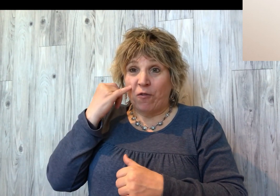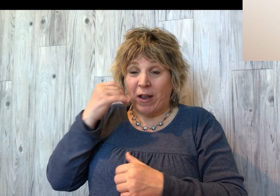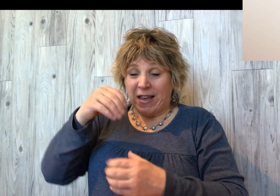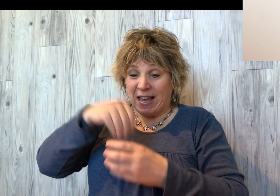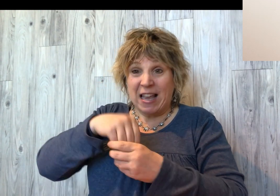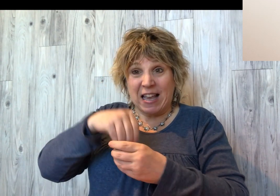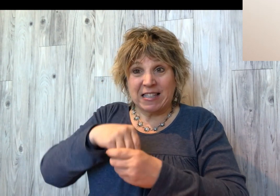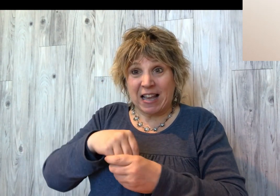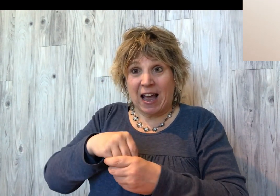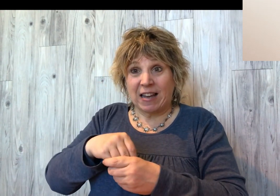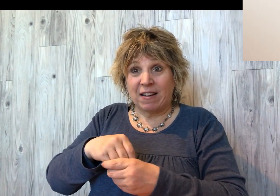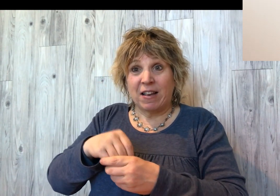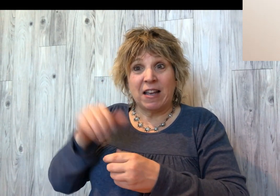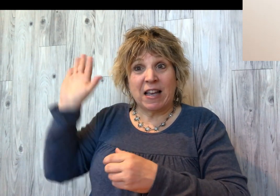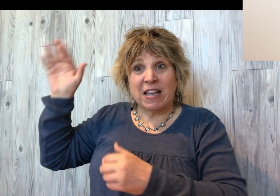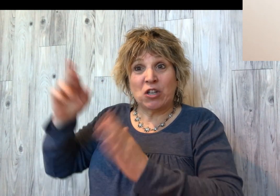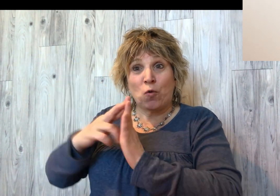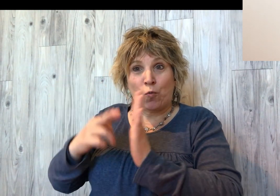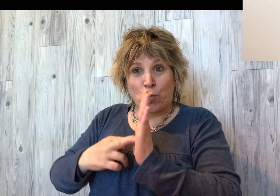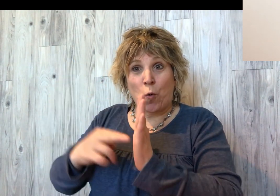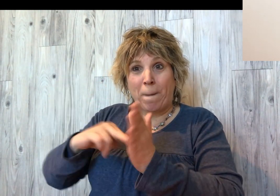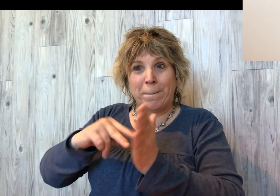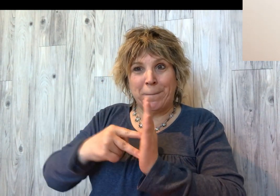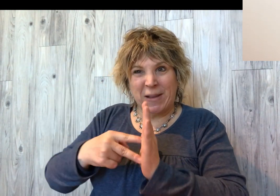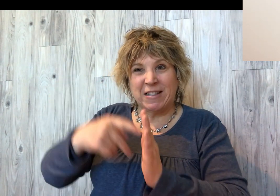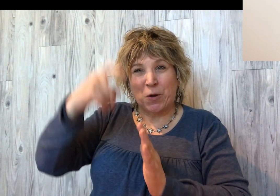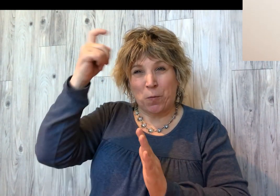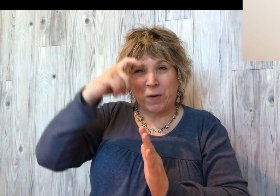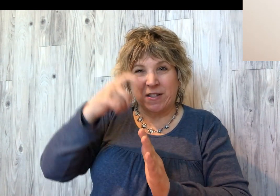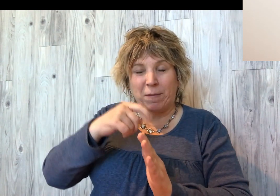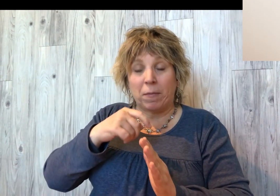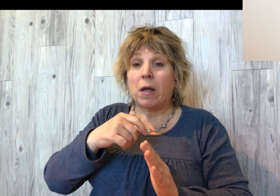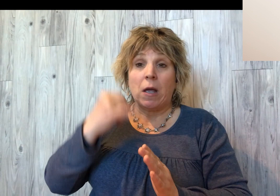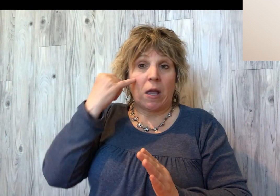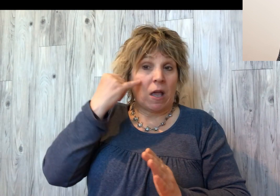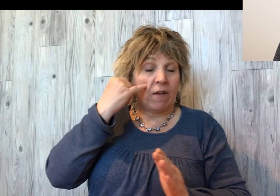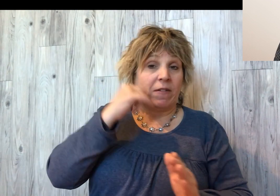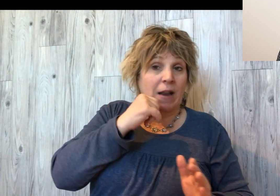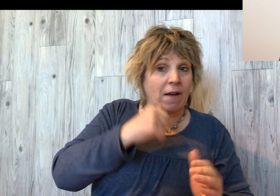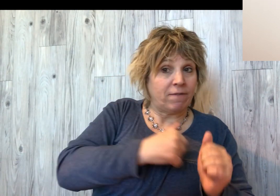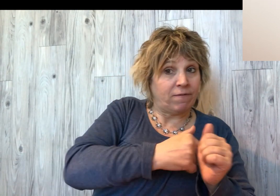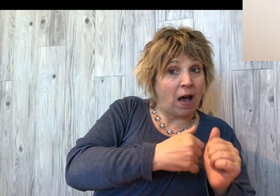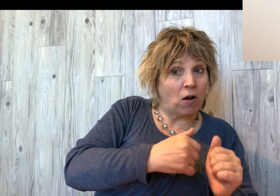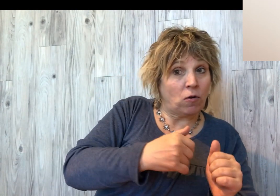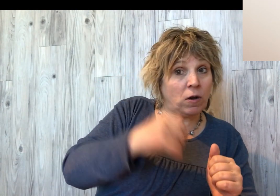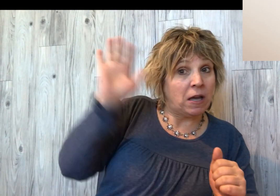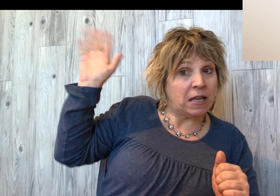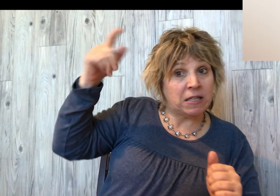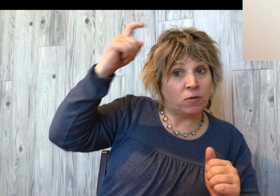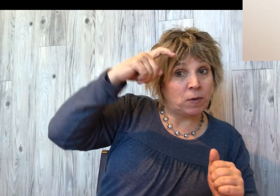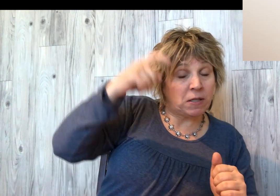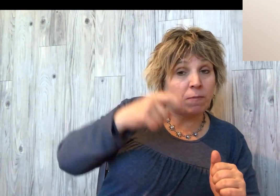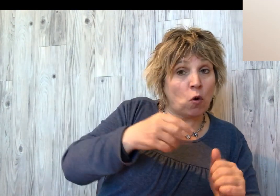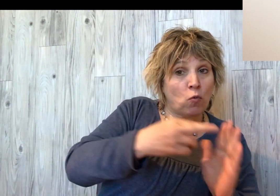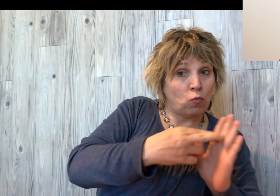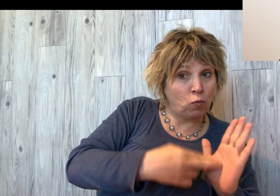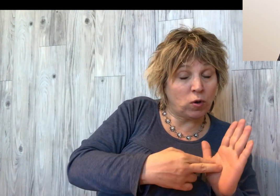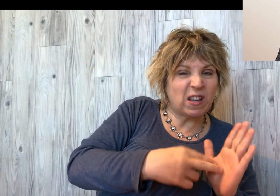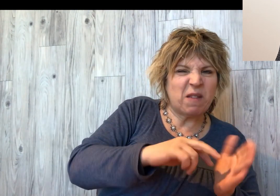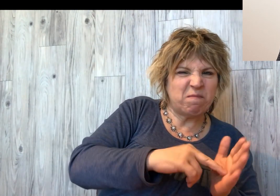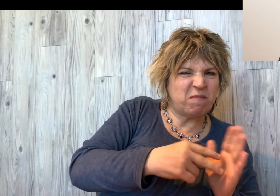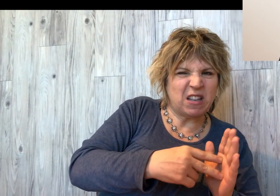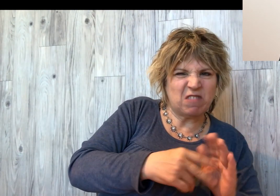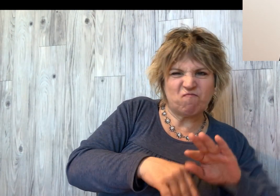the lines, that is wisdom. That is righteousness. And it's the greatest evidence of our